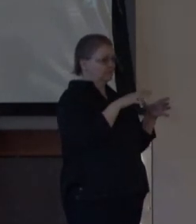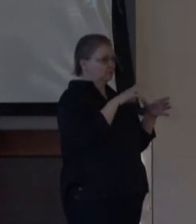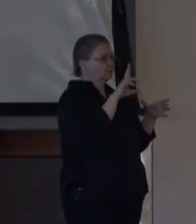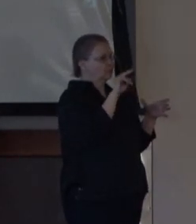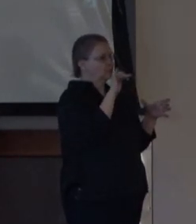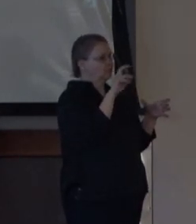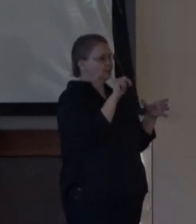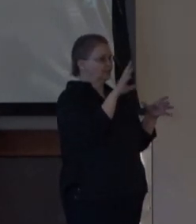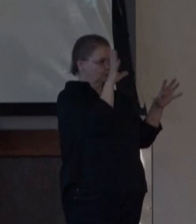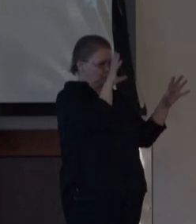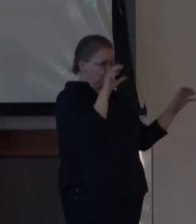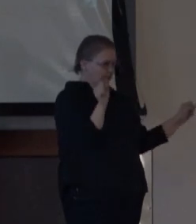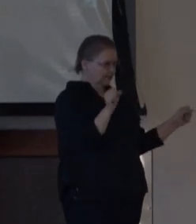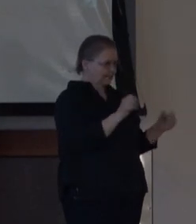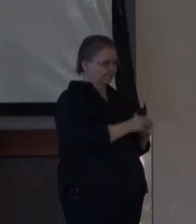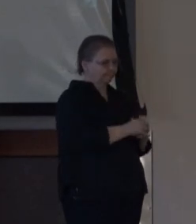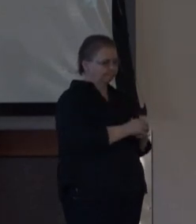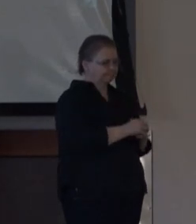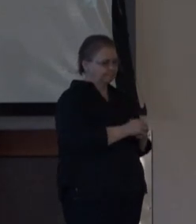union president.